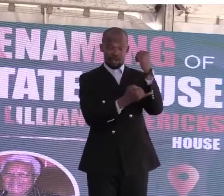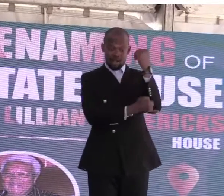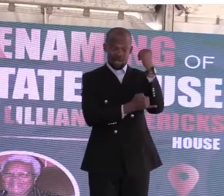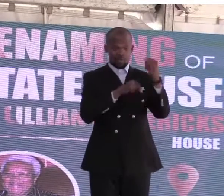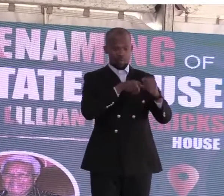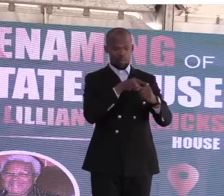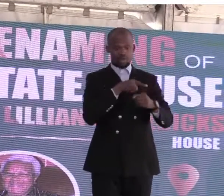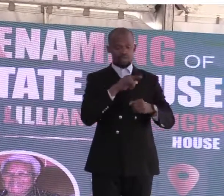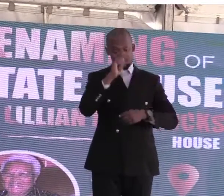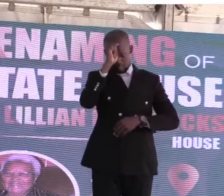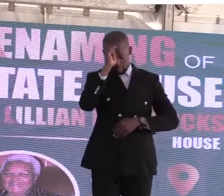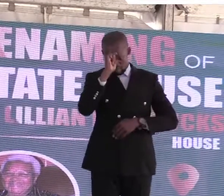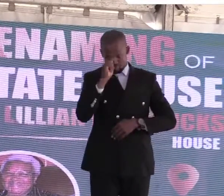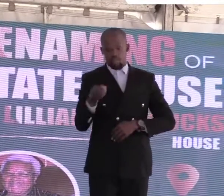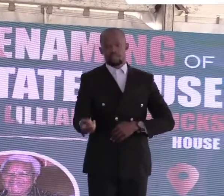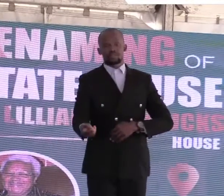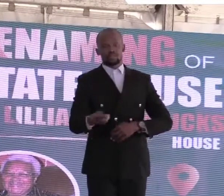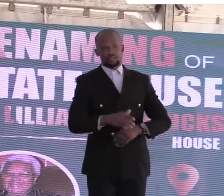boy child.